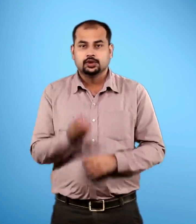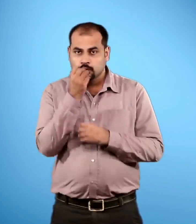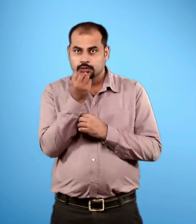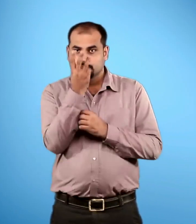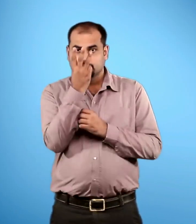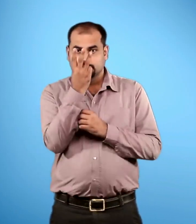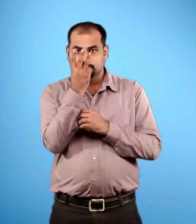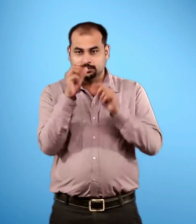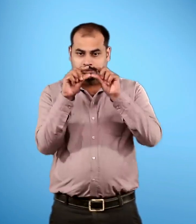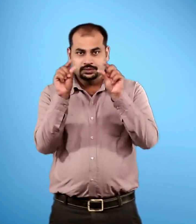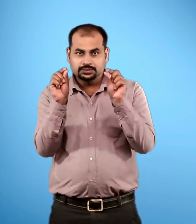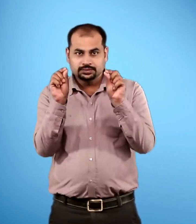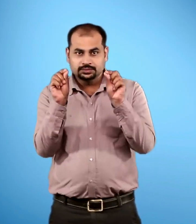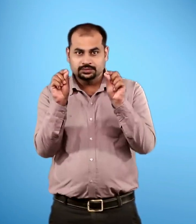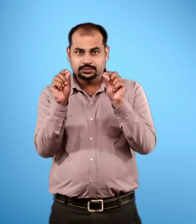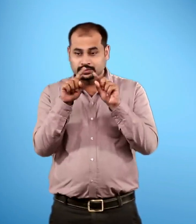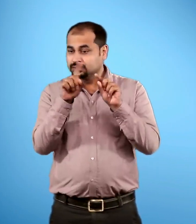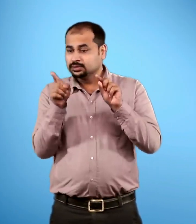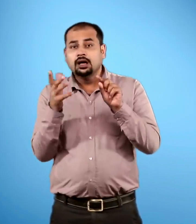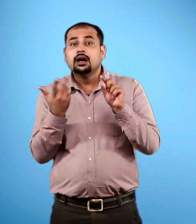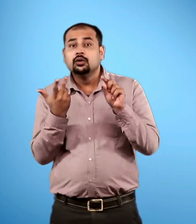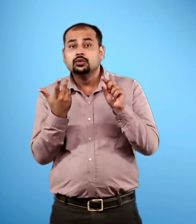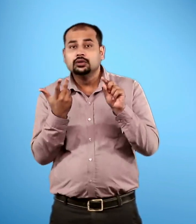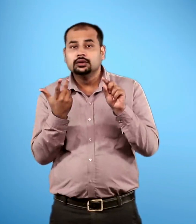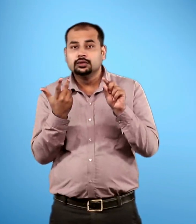There is a series of pictures below this